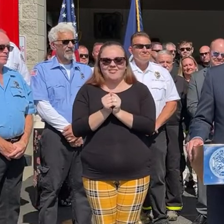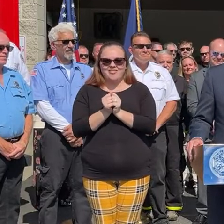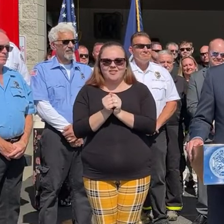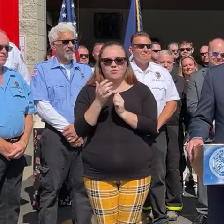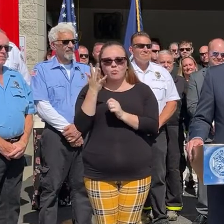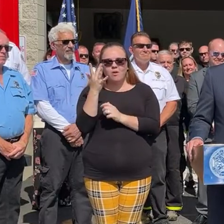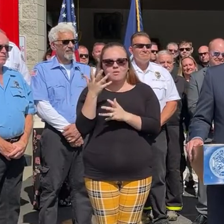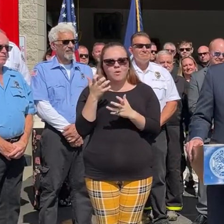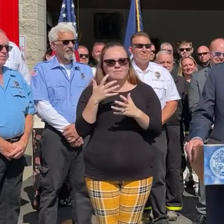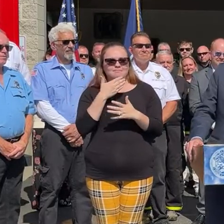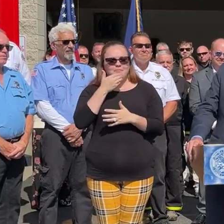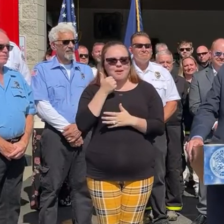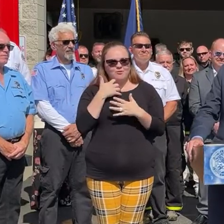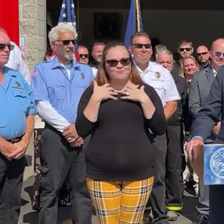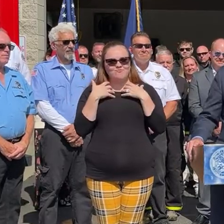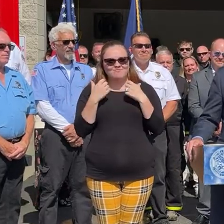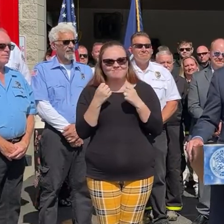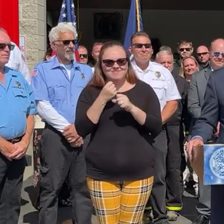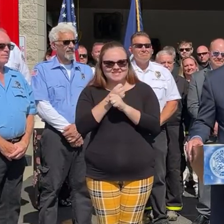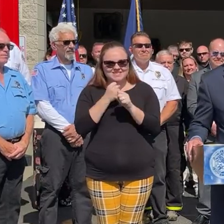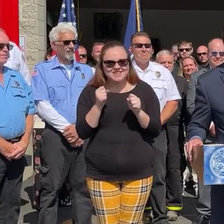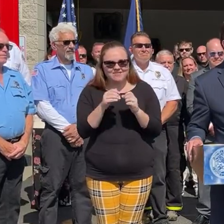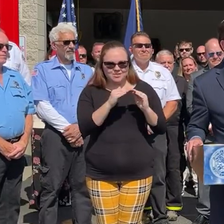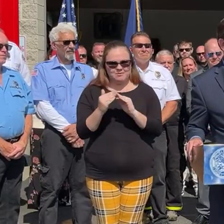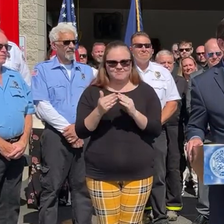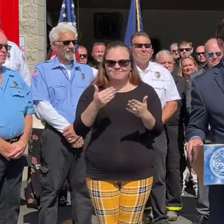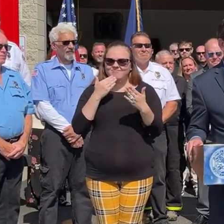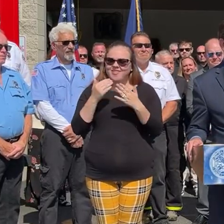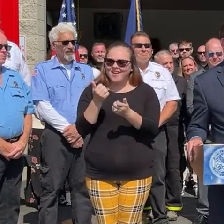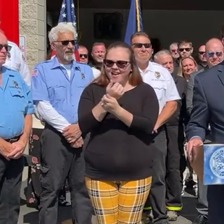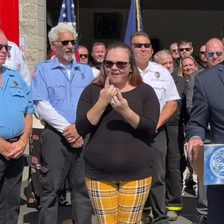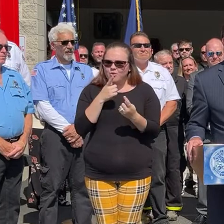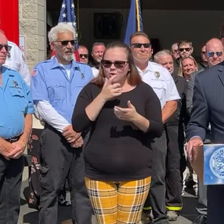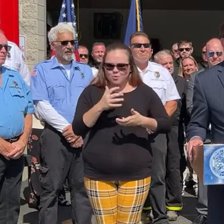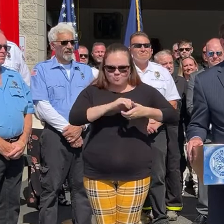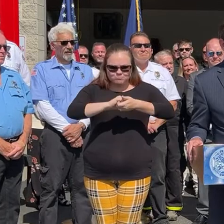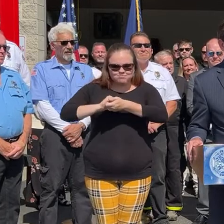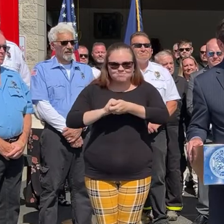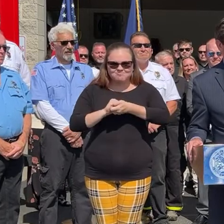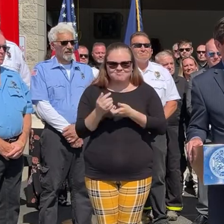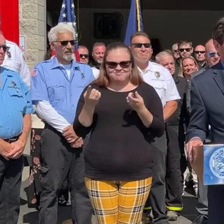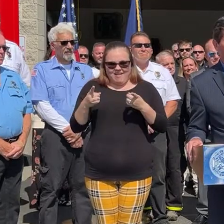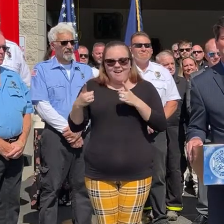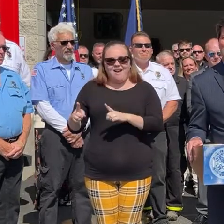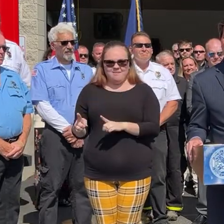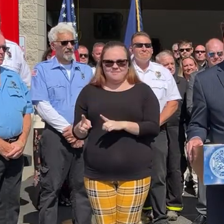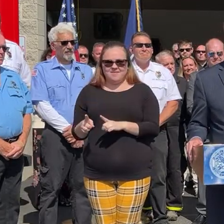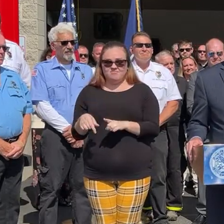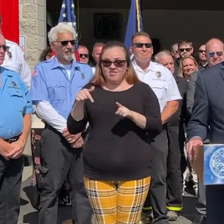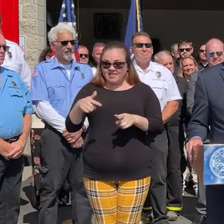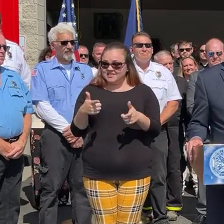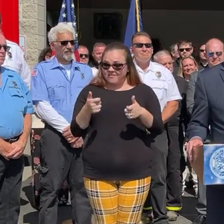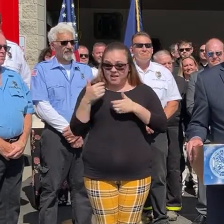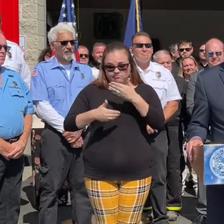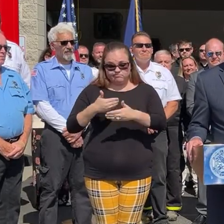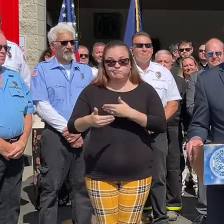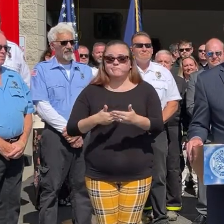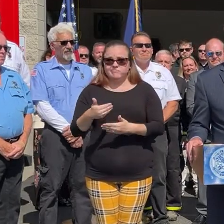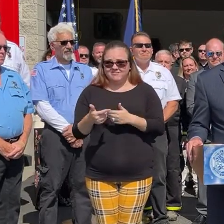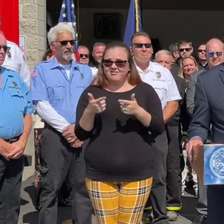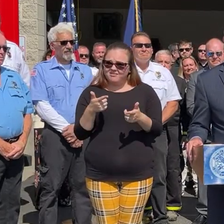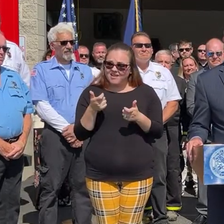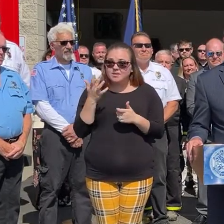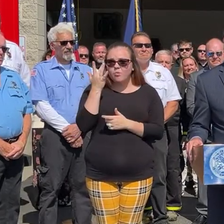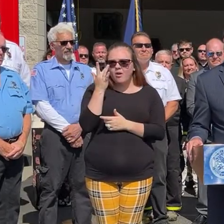all. And I want to thank each and every one of the partners who made this a reality. It moved very quickly. It moved